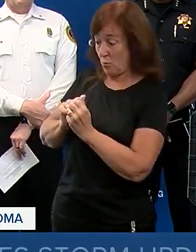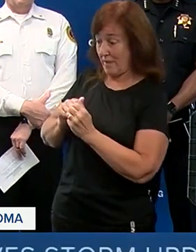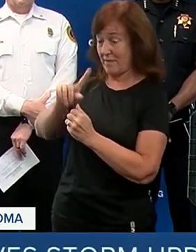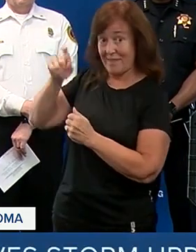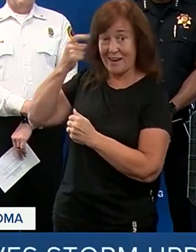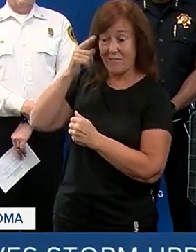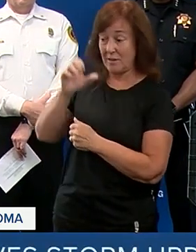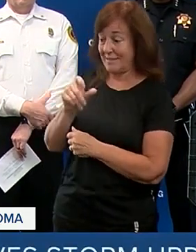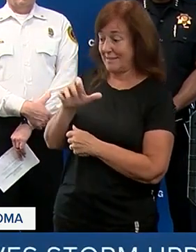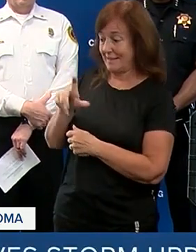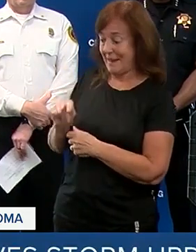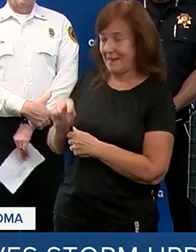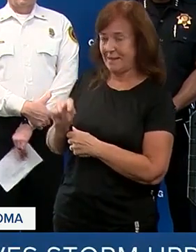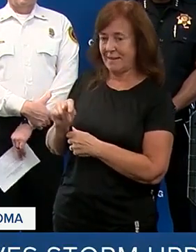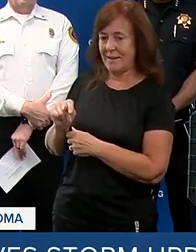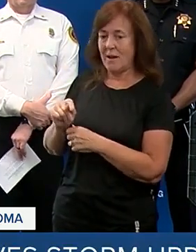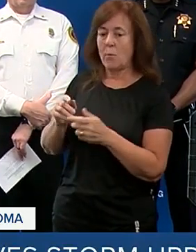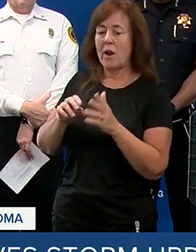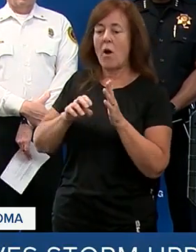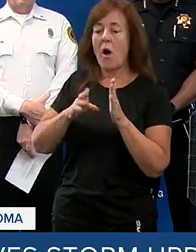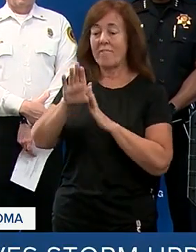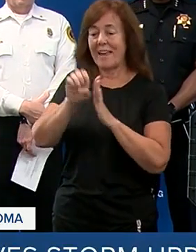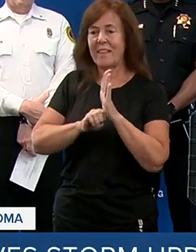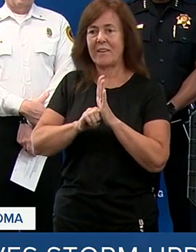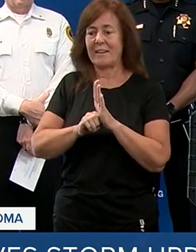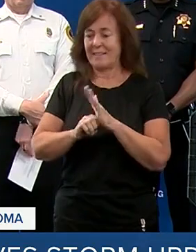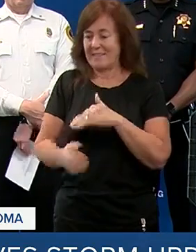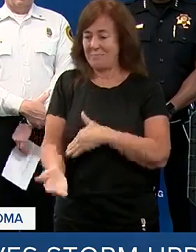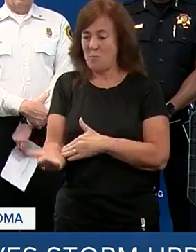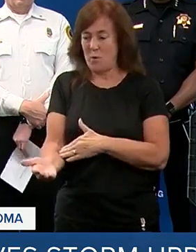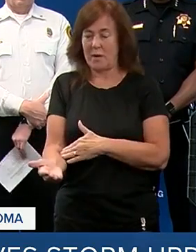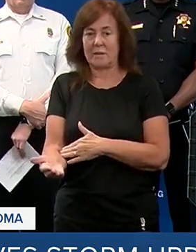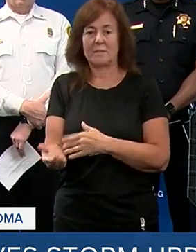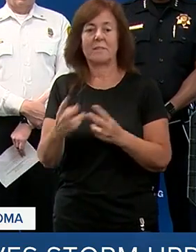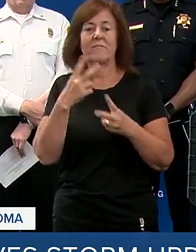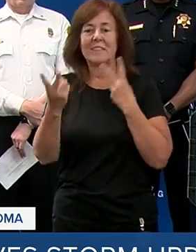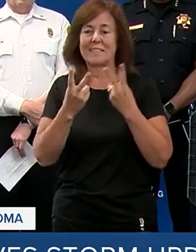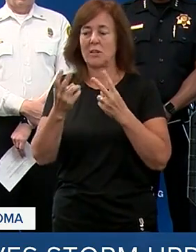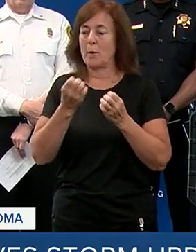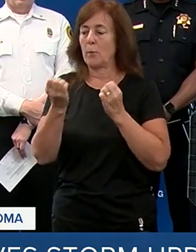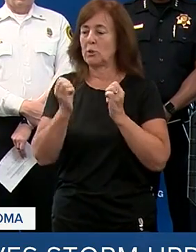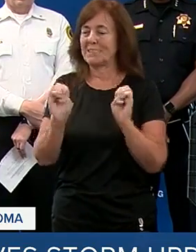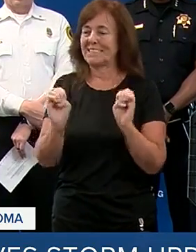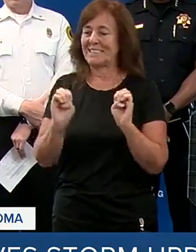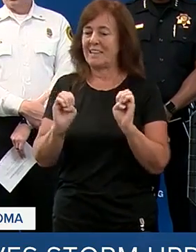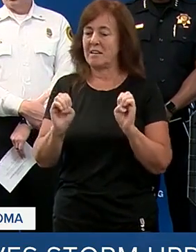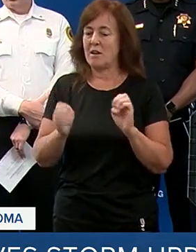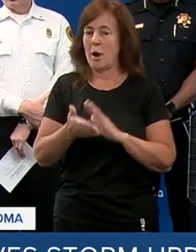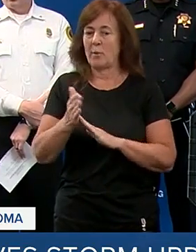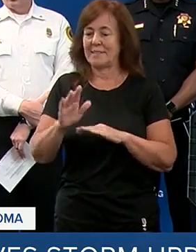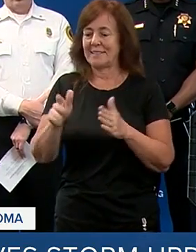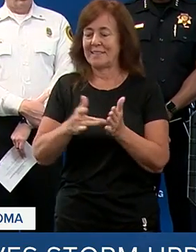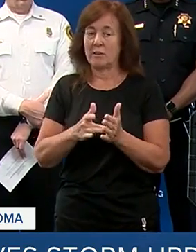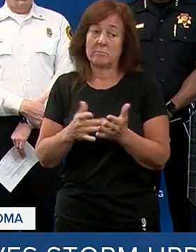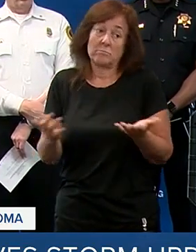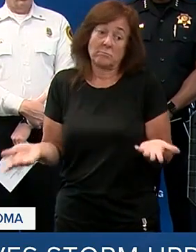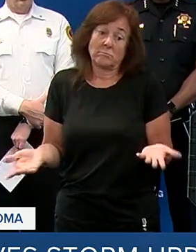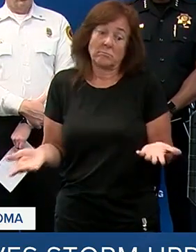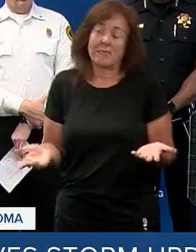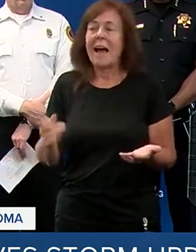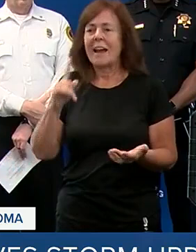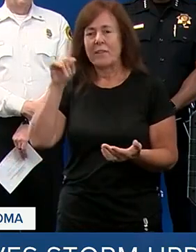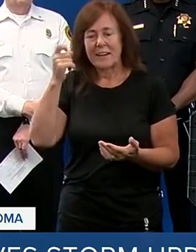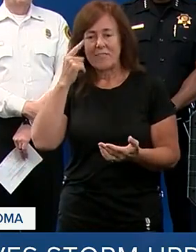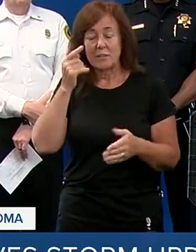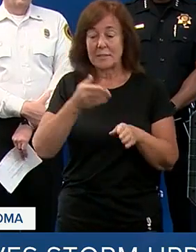this disaster is when he stepped off the elevator on this floor to visit our Emergency Operations Center today. Now, I know that the